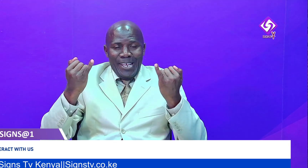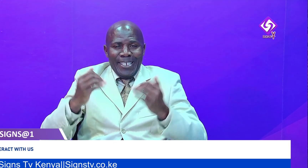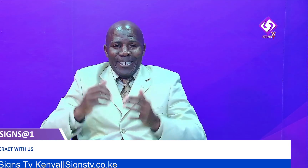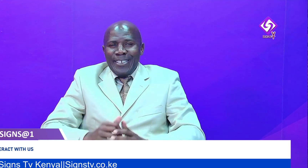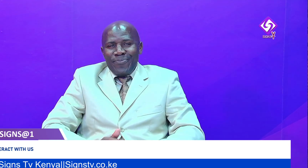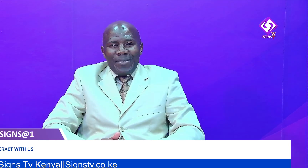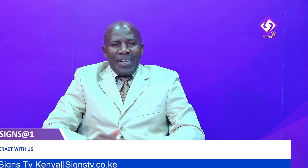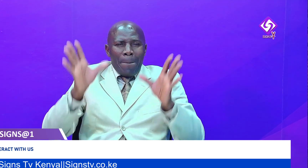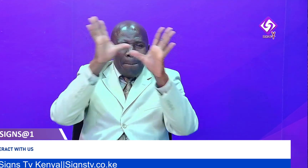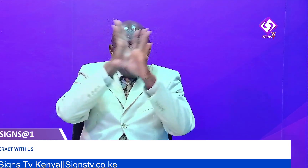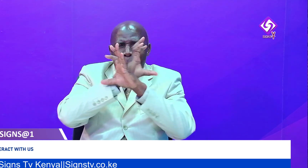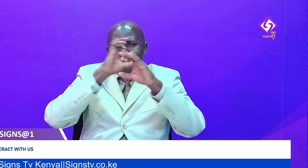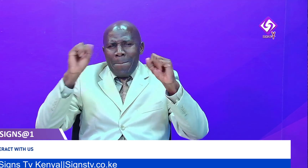first news item.